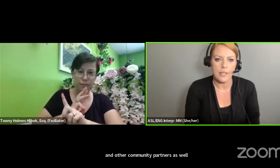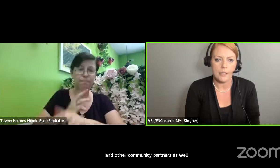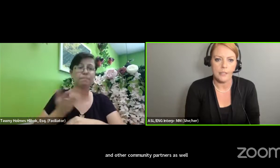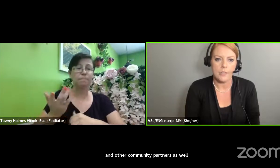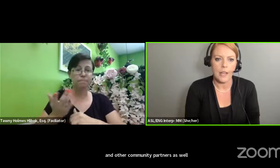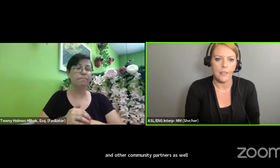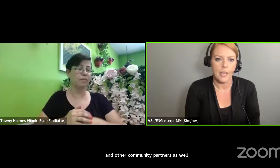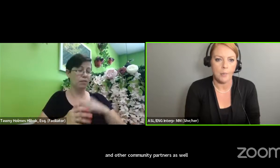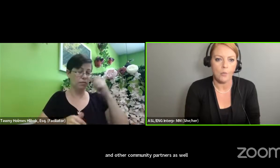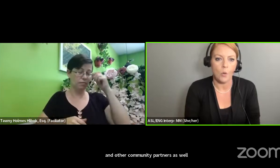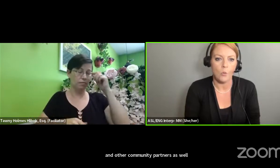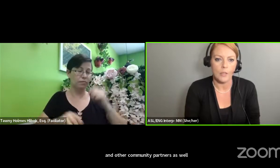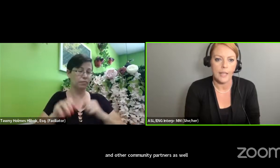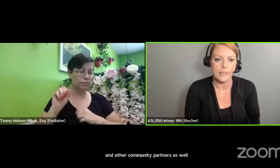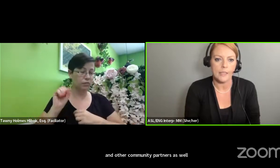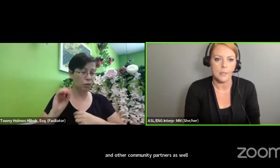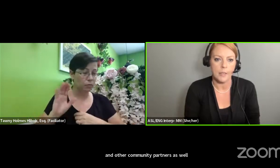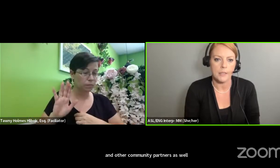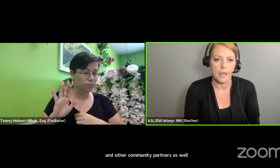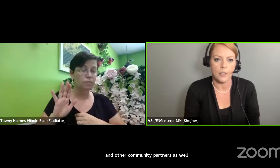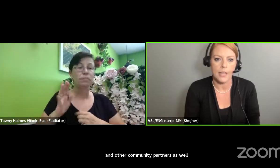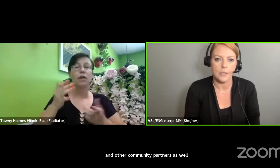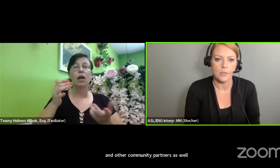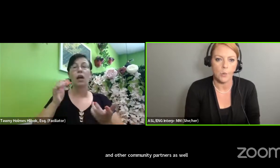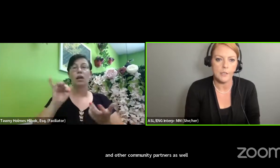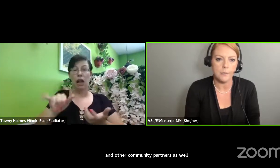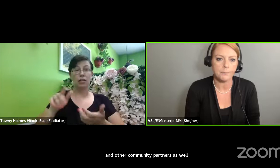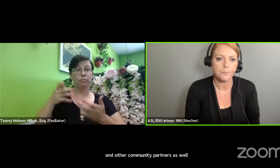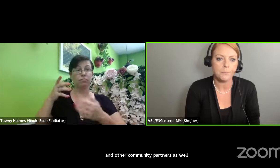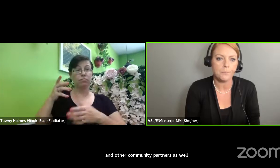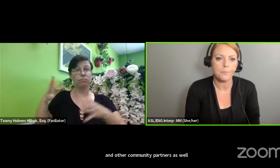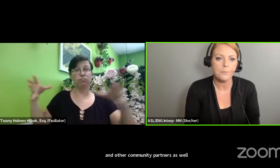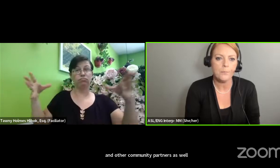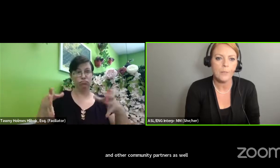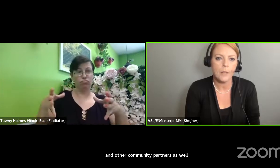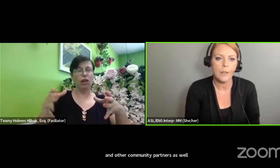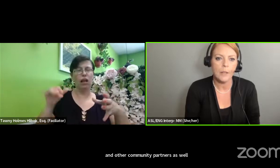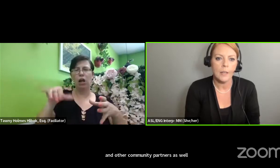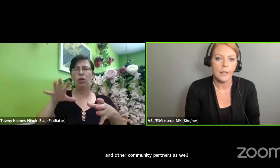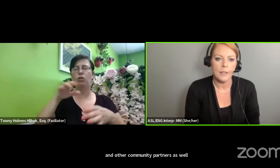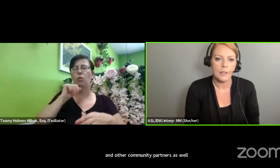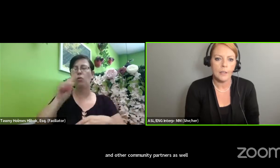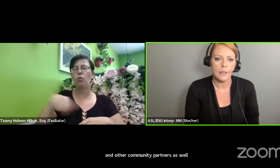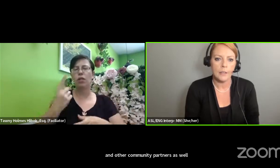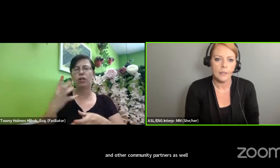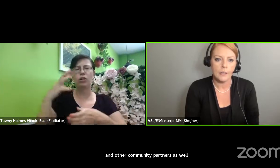had representatives at the table over the last 6 months on our task force.